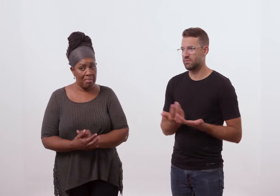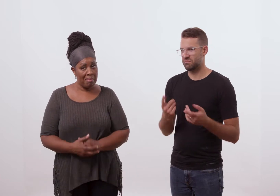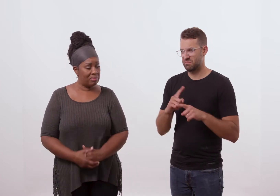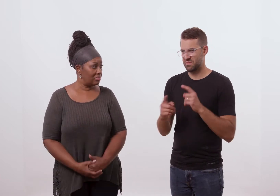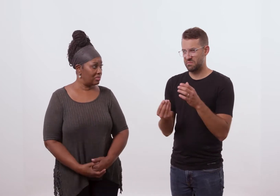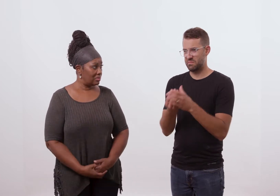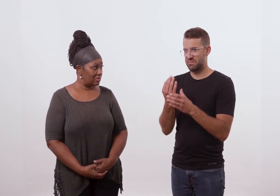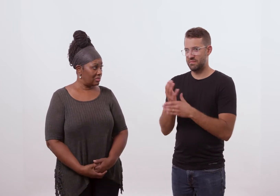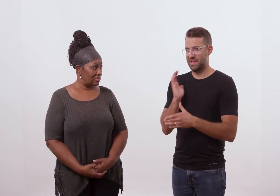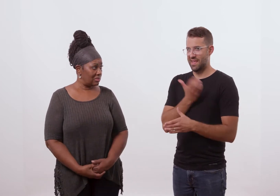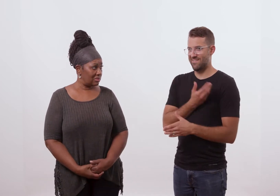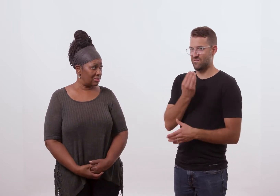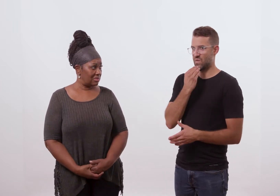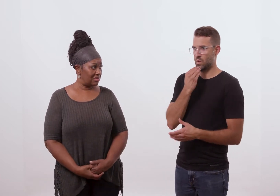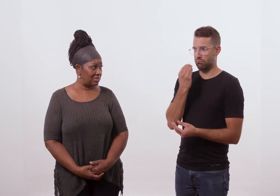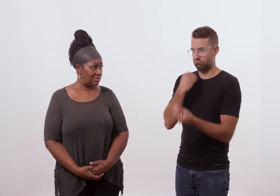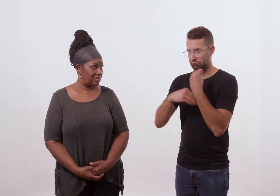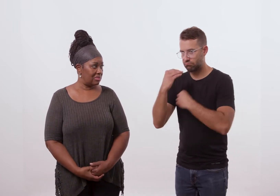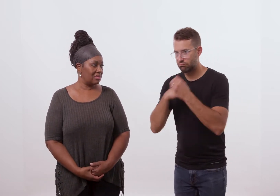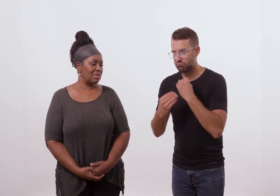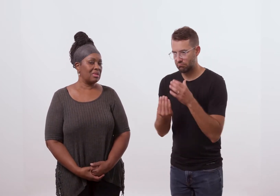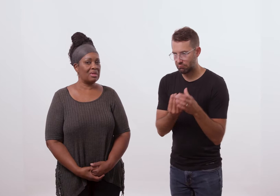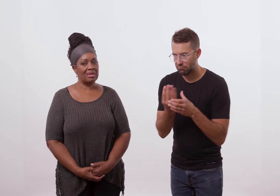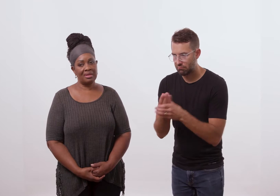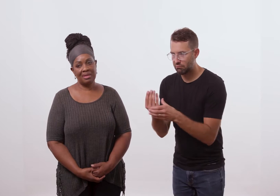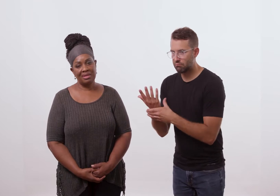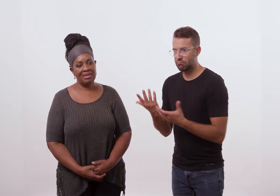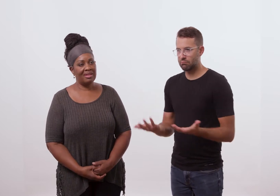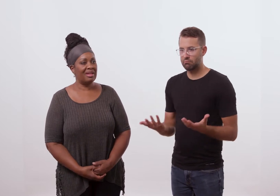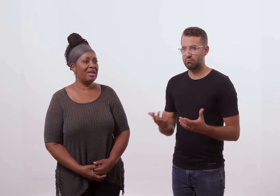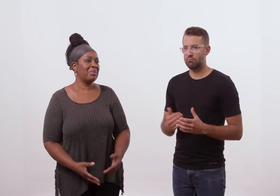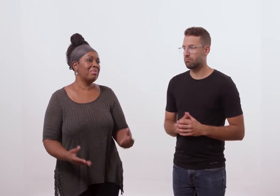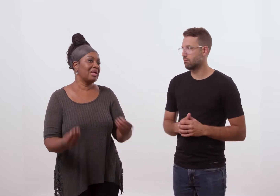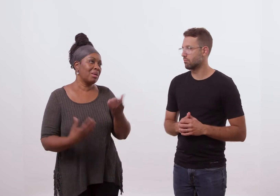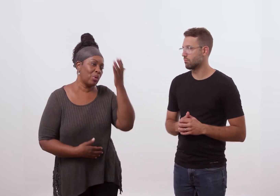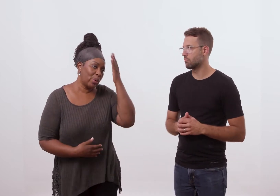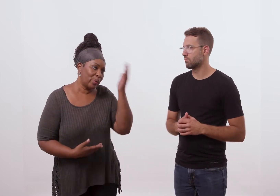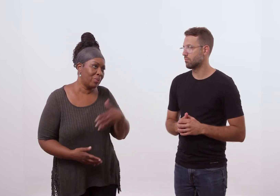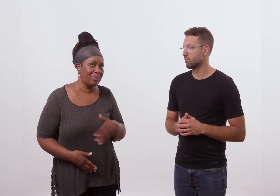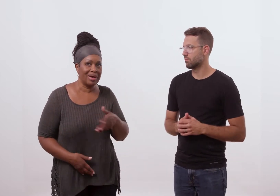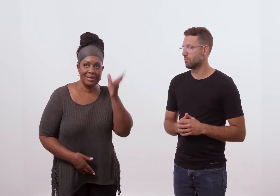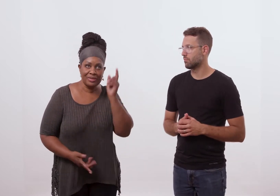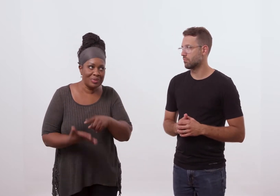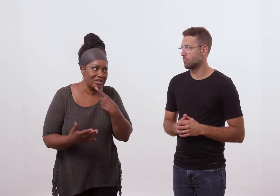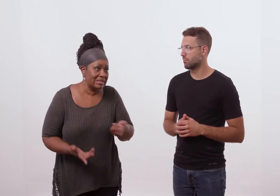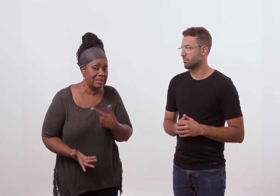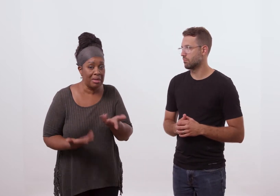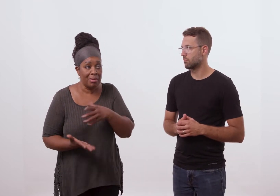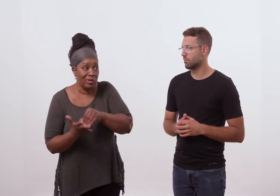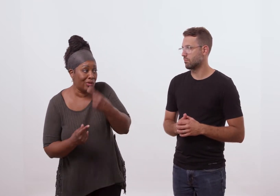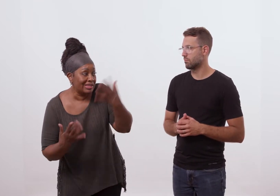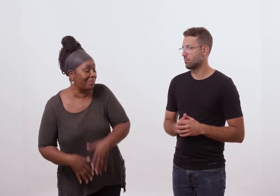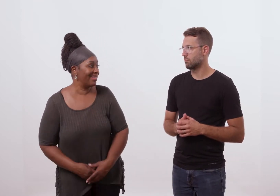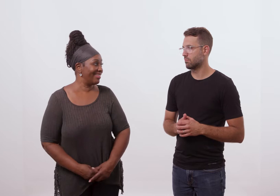what our food eats. Come now, One-Eye. Hear what she has to say. Perhaps you might learn something. Well,